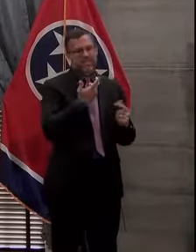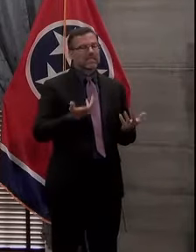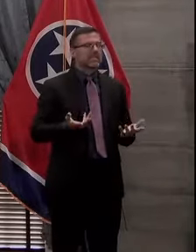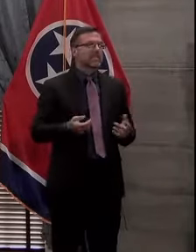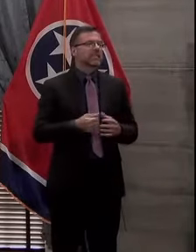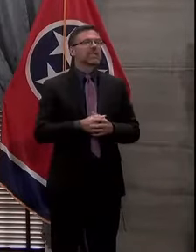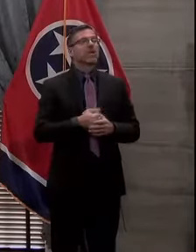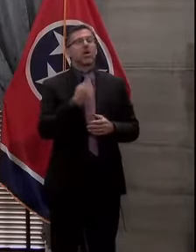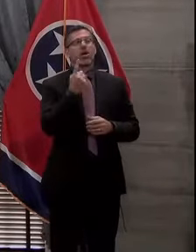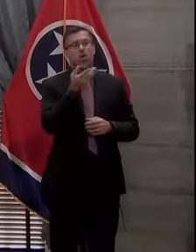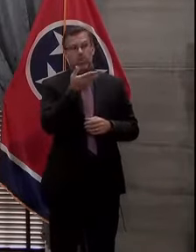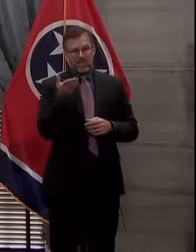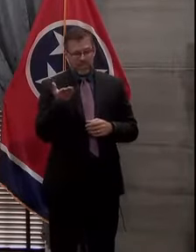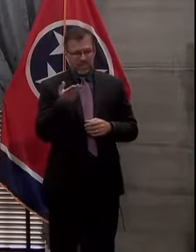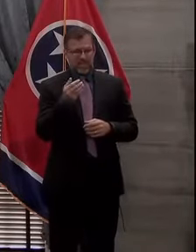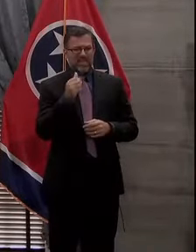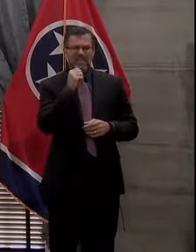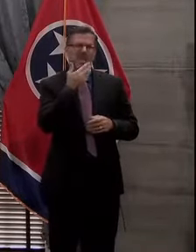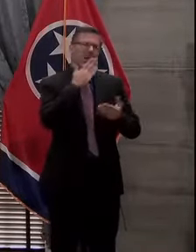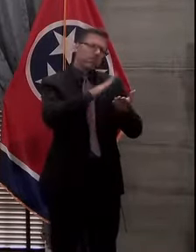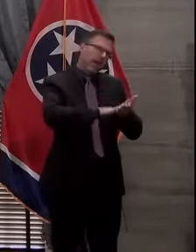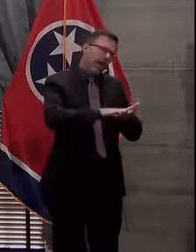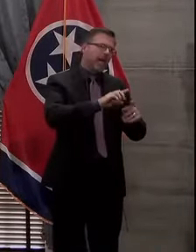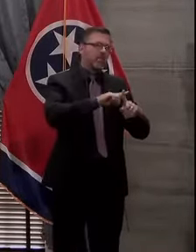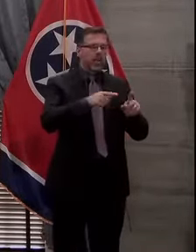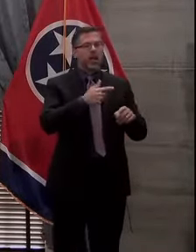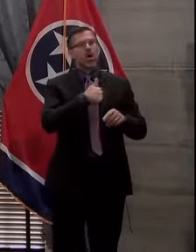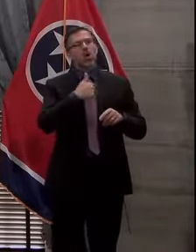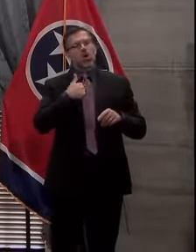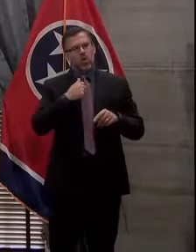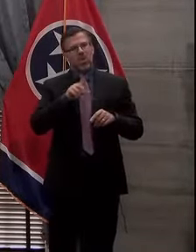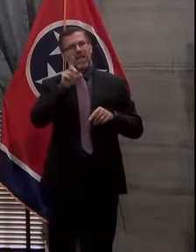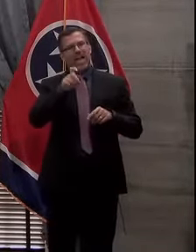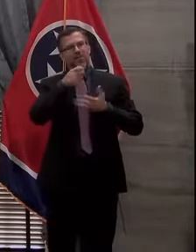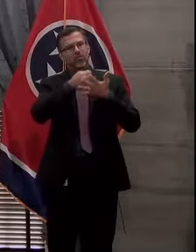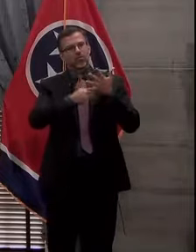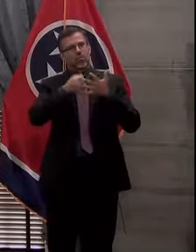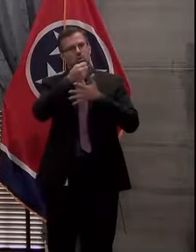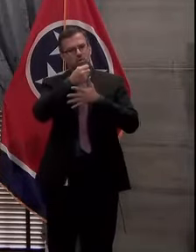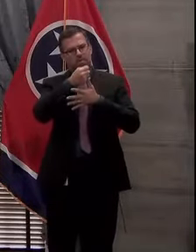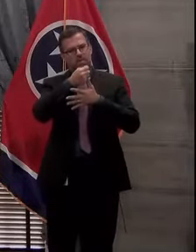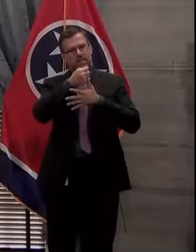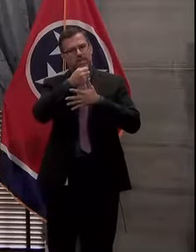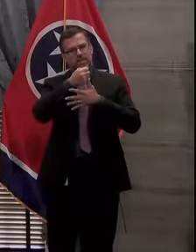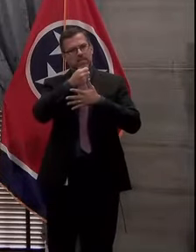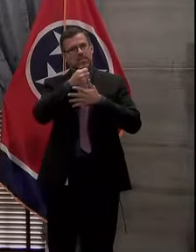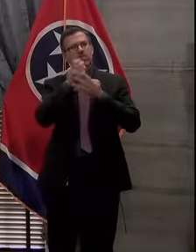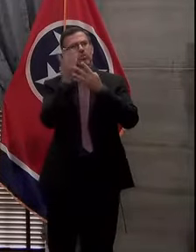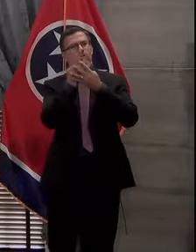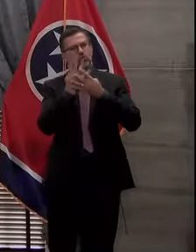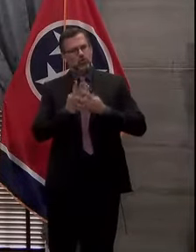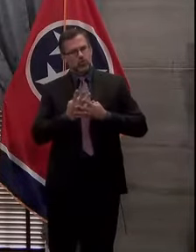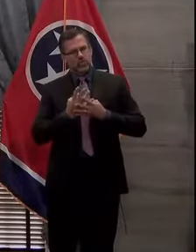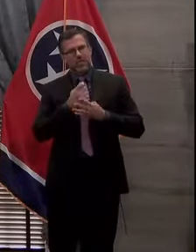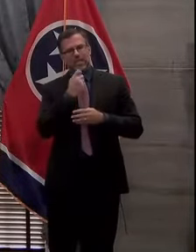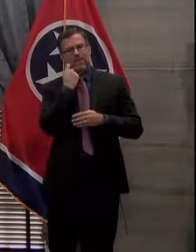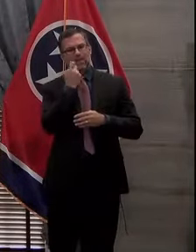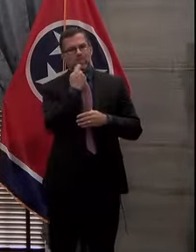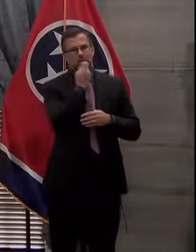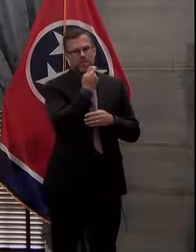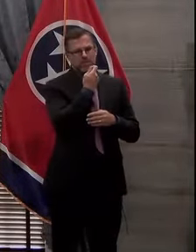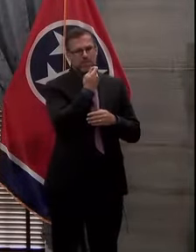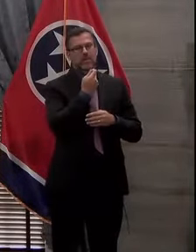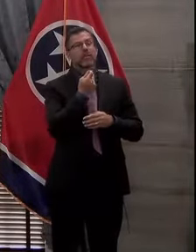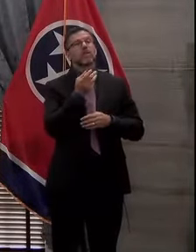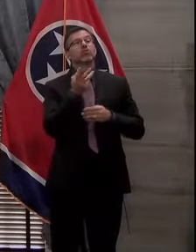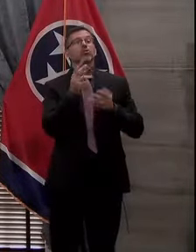necessarily negative. We are prioritizing screening and lab throughput based on symptomatic